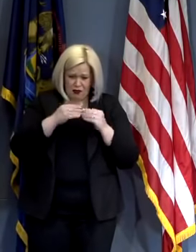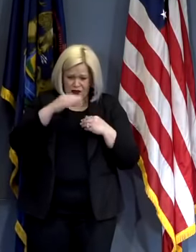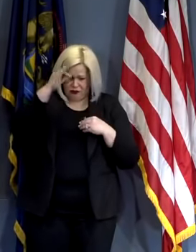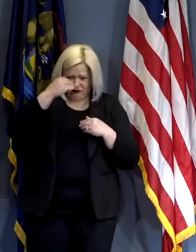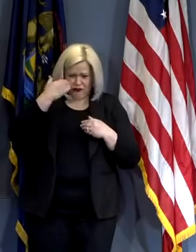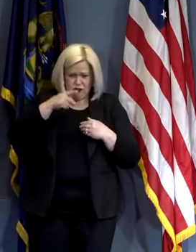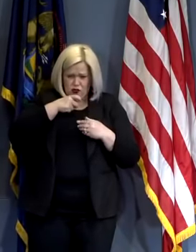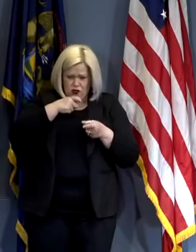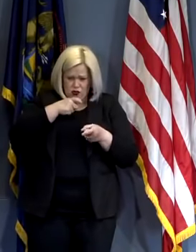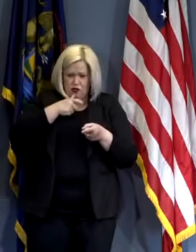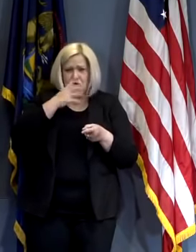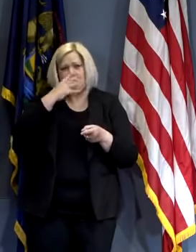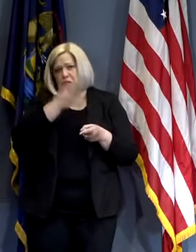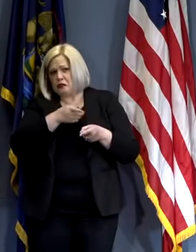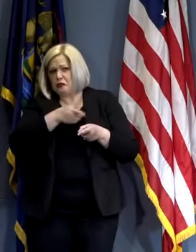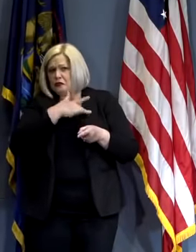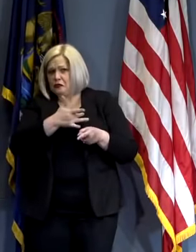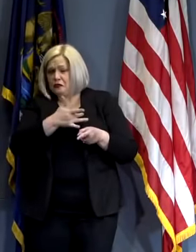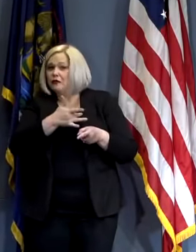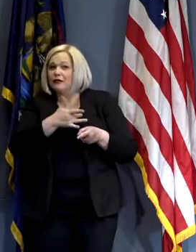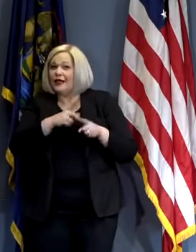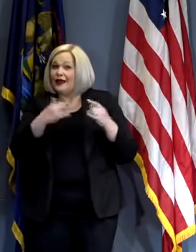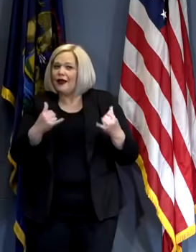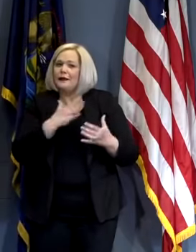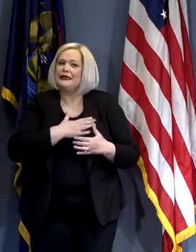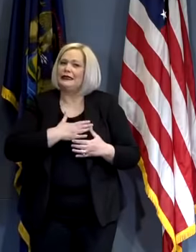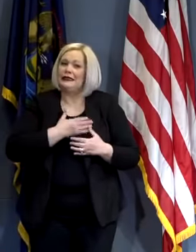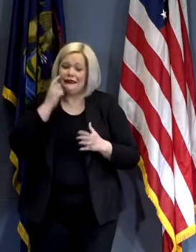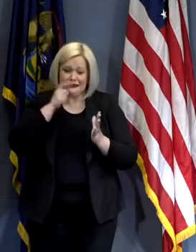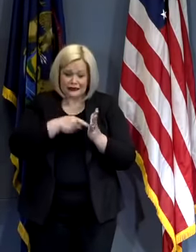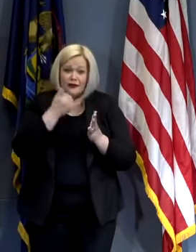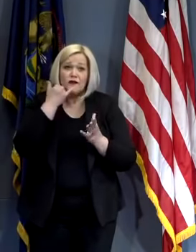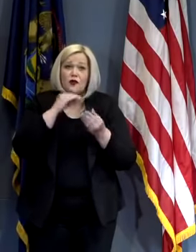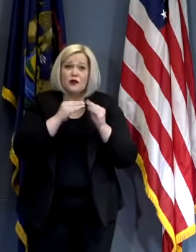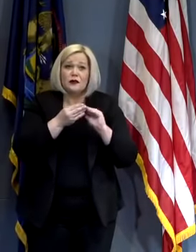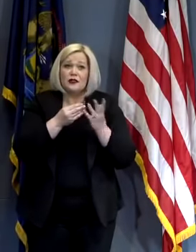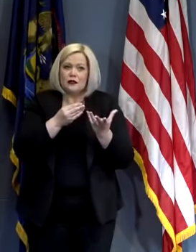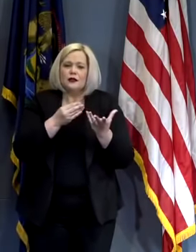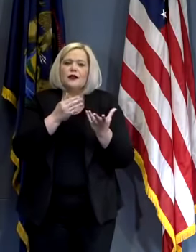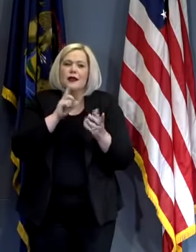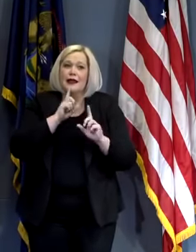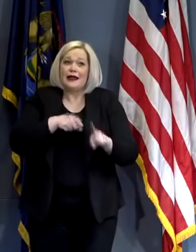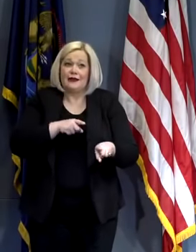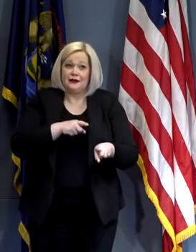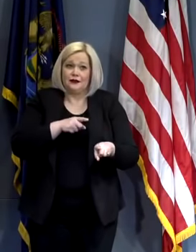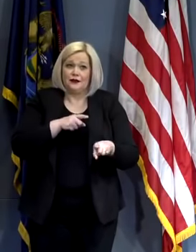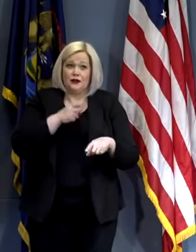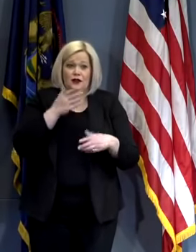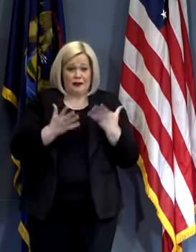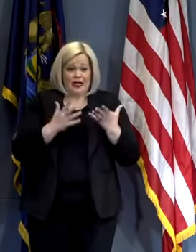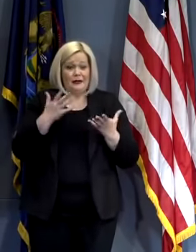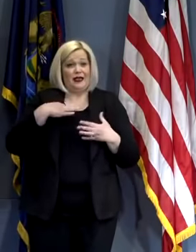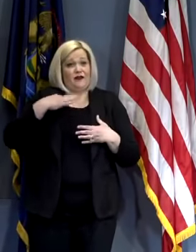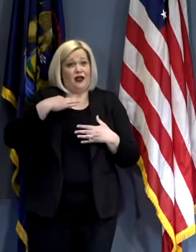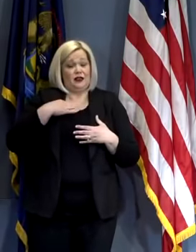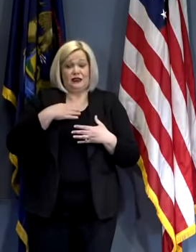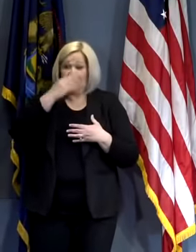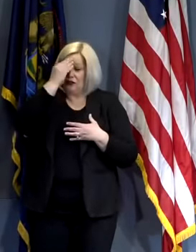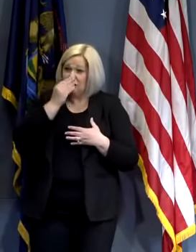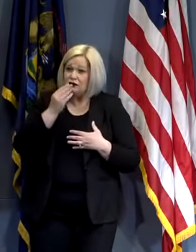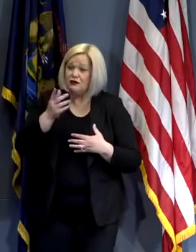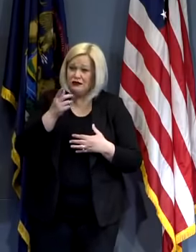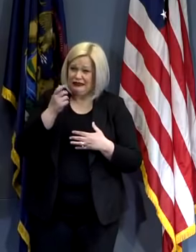you to answer that call if it comes. It could be a volunteer calling you to tell you you've come in contact with